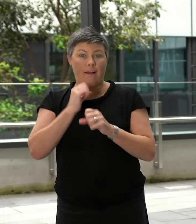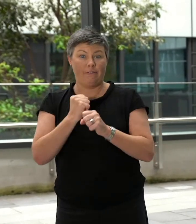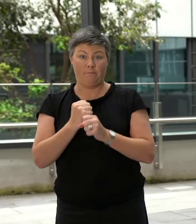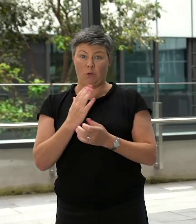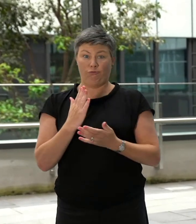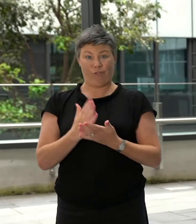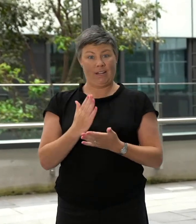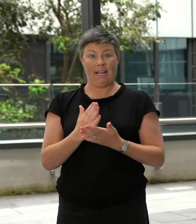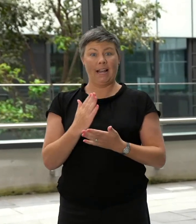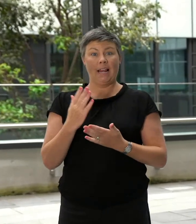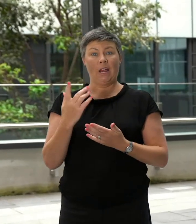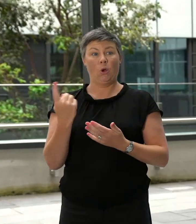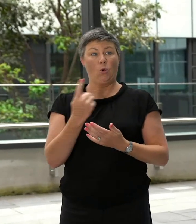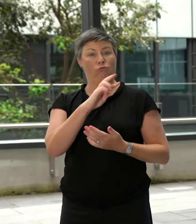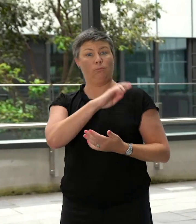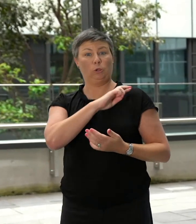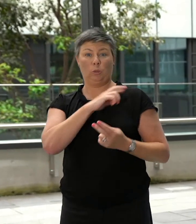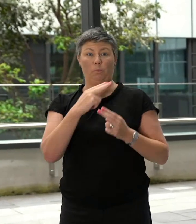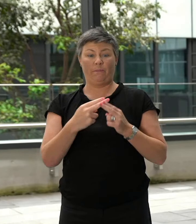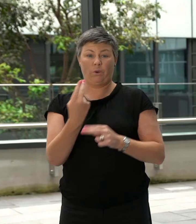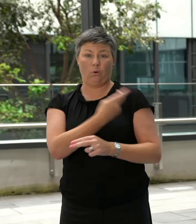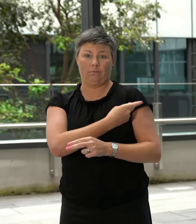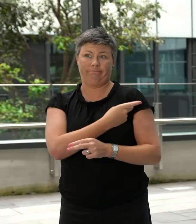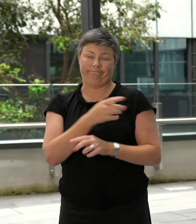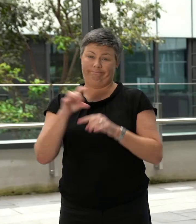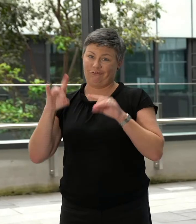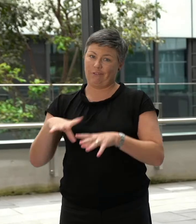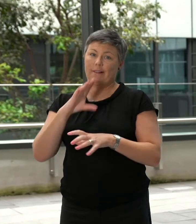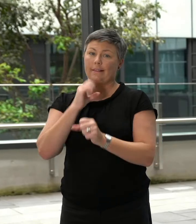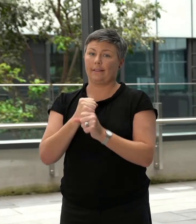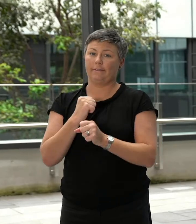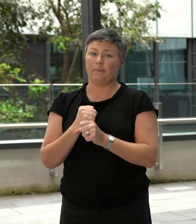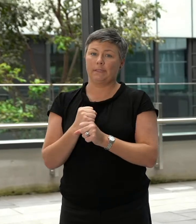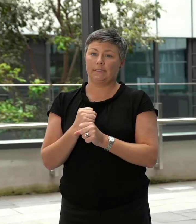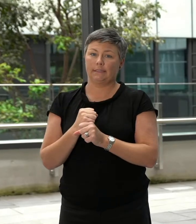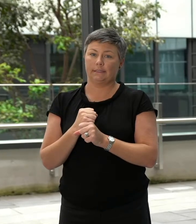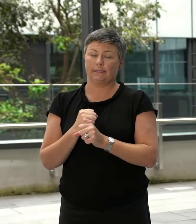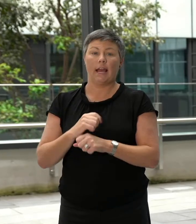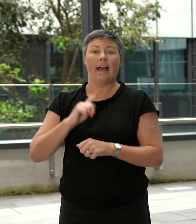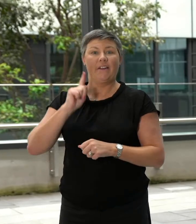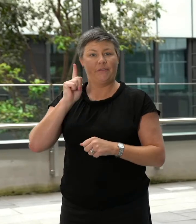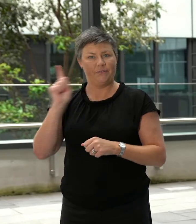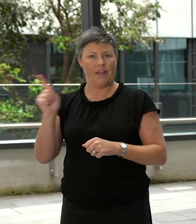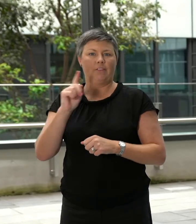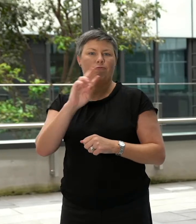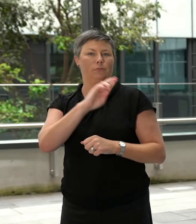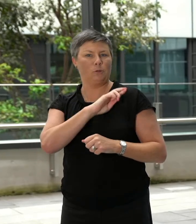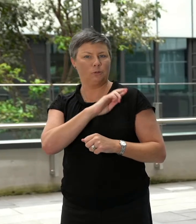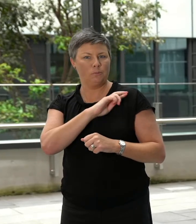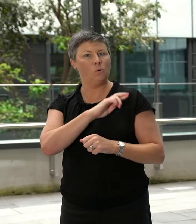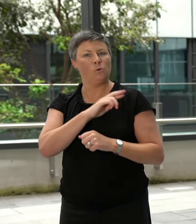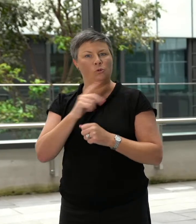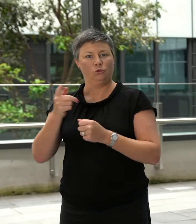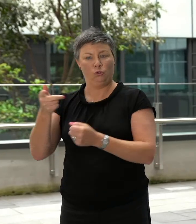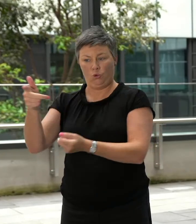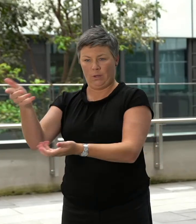majority of the vaccine rollout, and the Commonwealth is responsible for providing us with the supply of the vaccine. So what